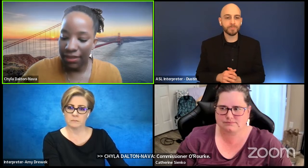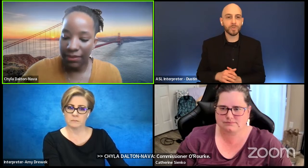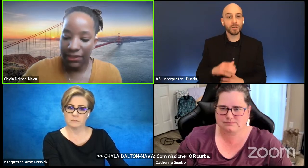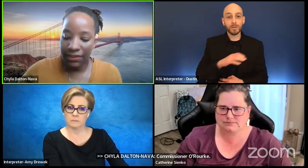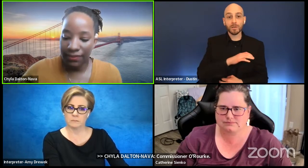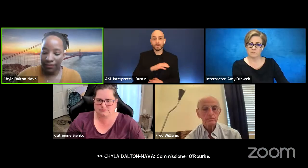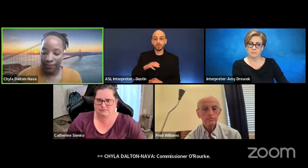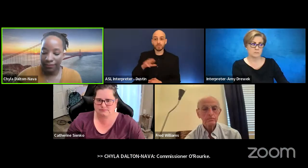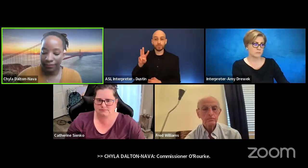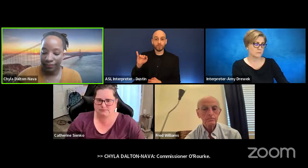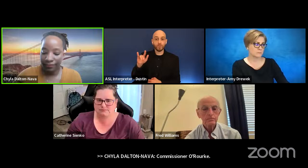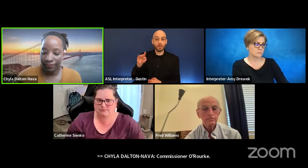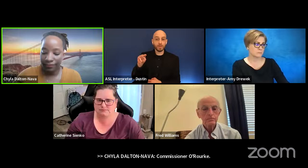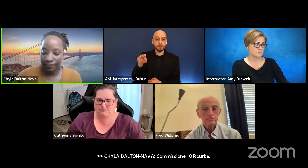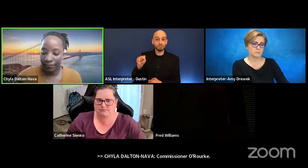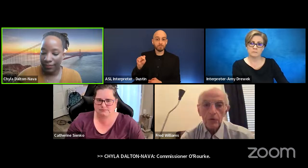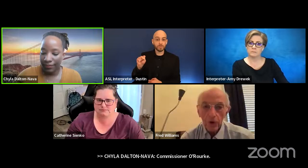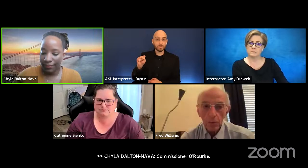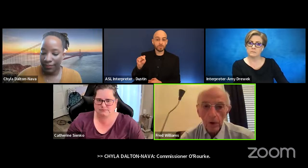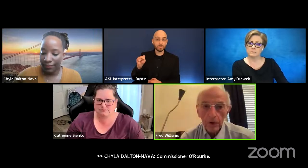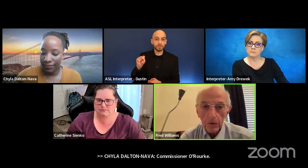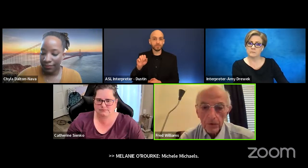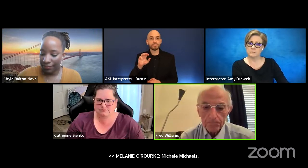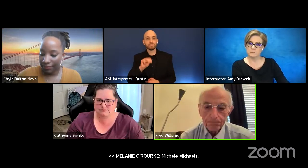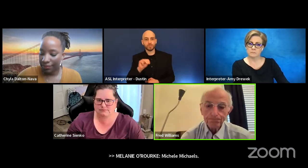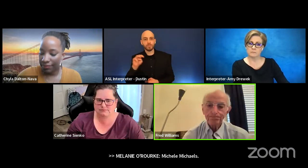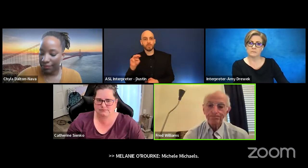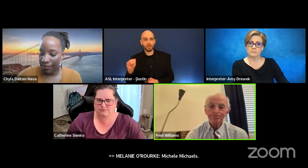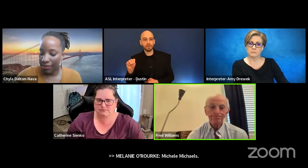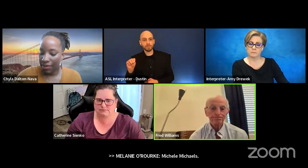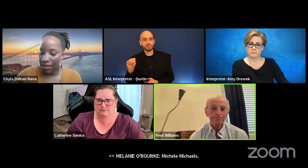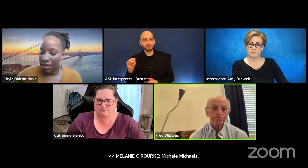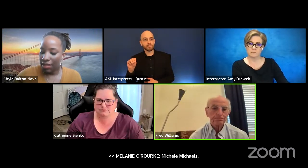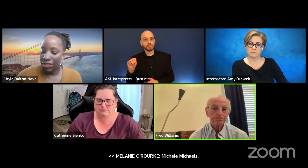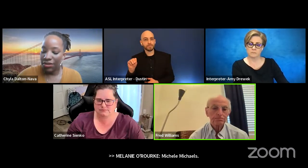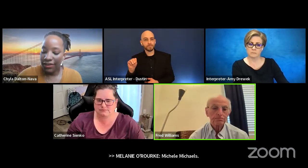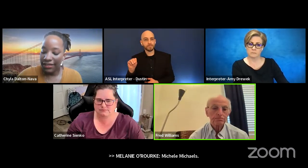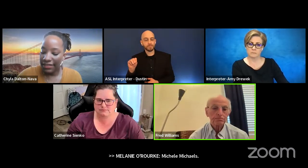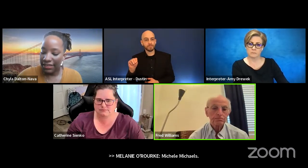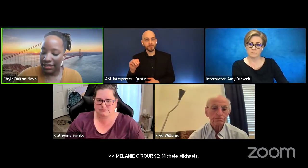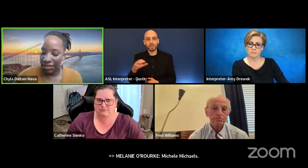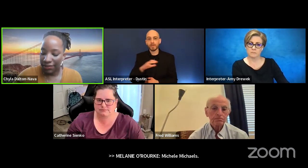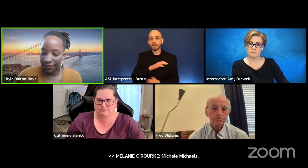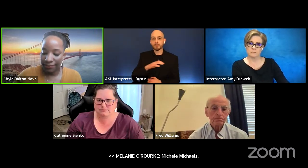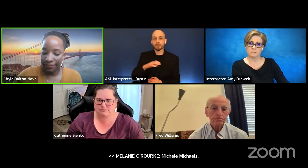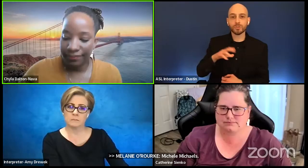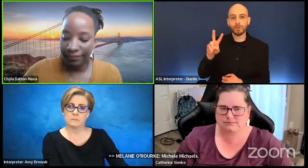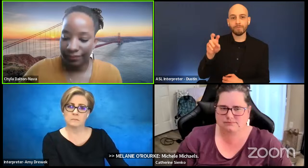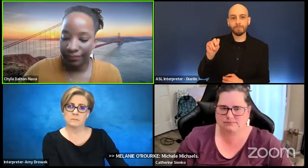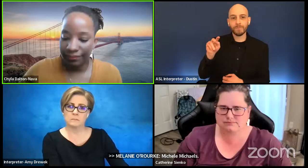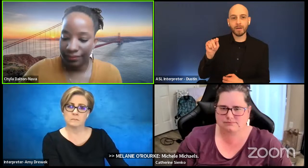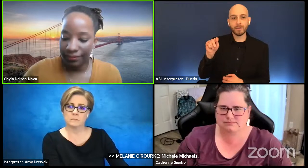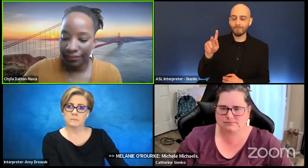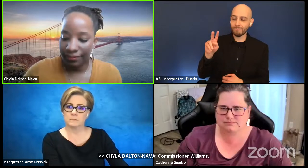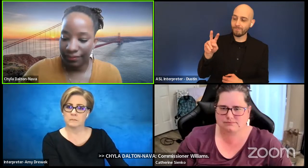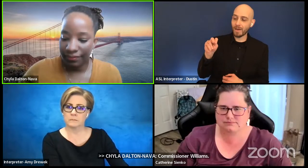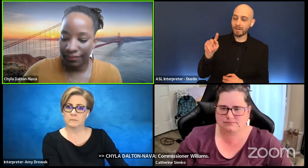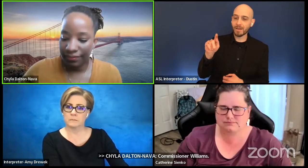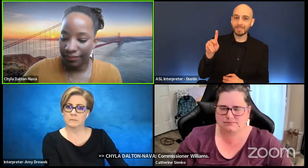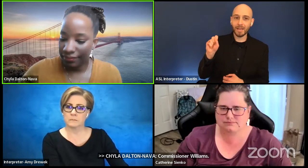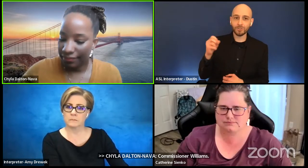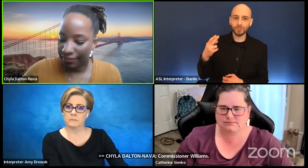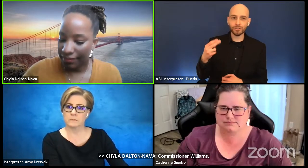Commissioner Williams, Michelle Michaels. Commissioner Venkatesh,